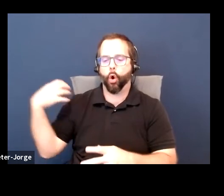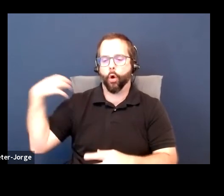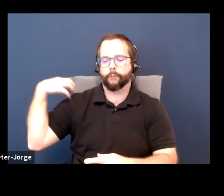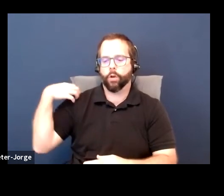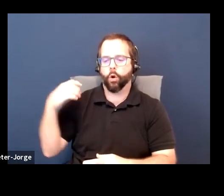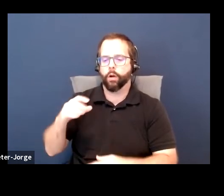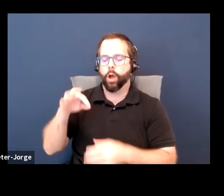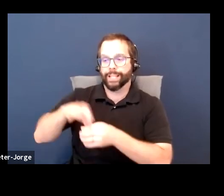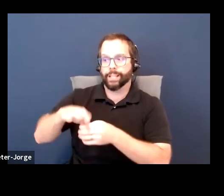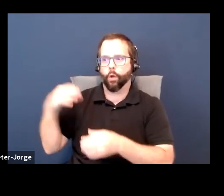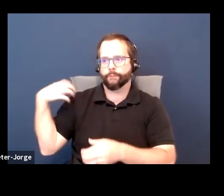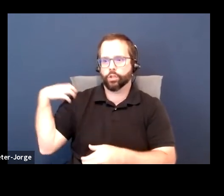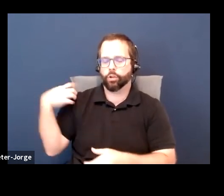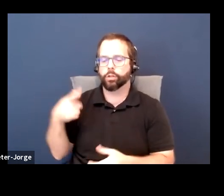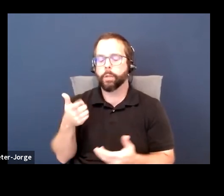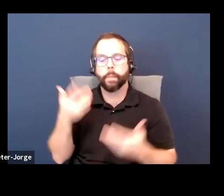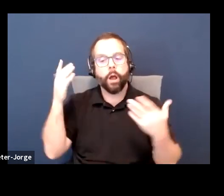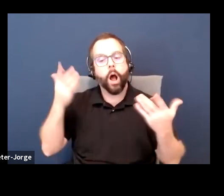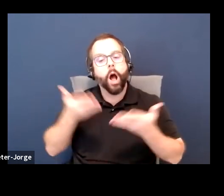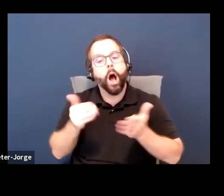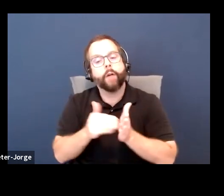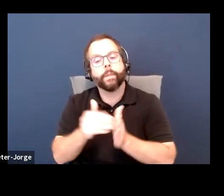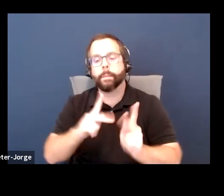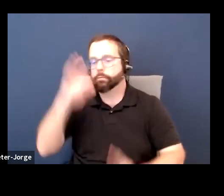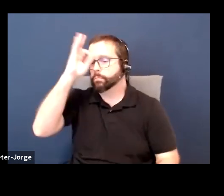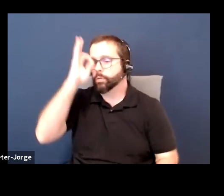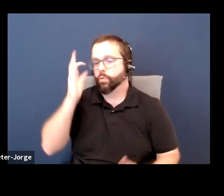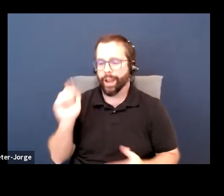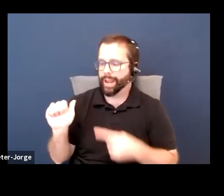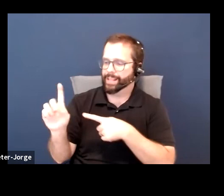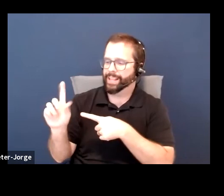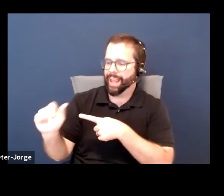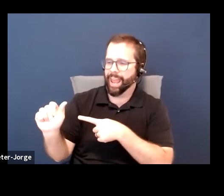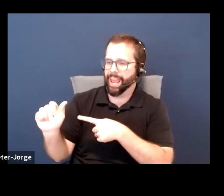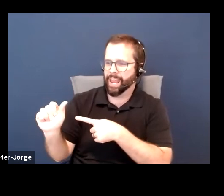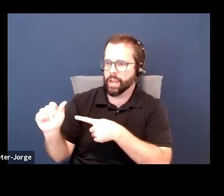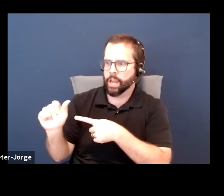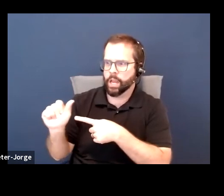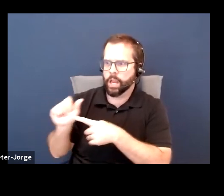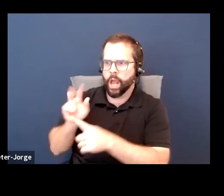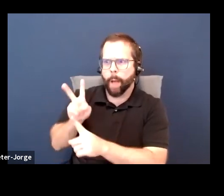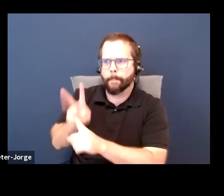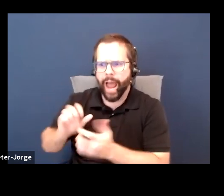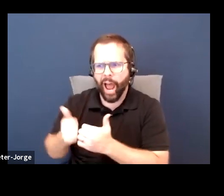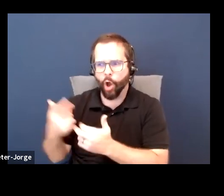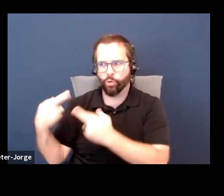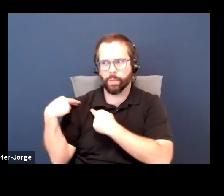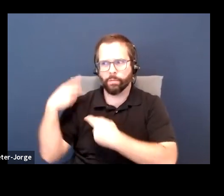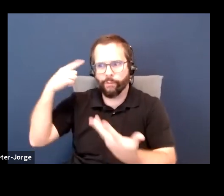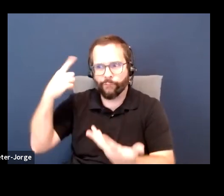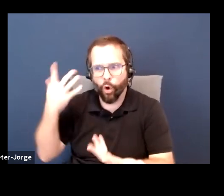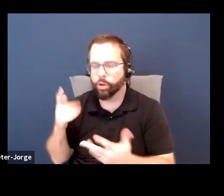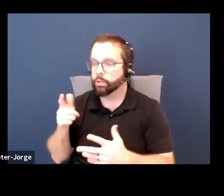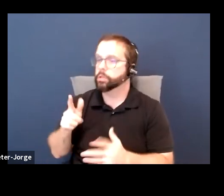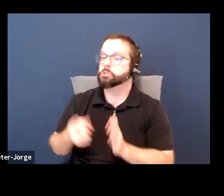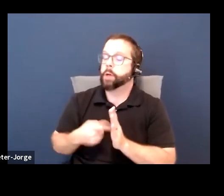under the Americans with Disabilities Act. And even if they are, they probably don't have a super clear idea of what they might